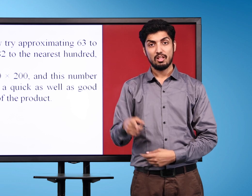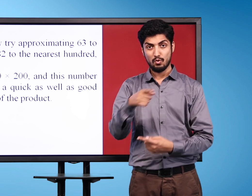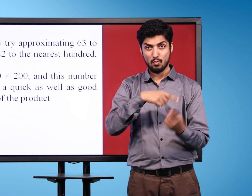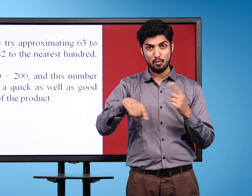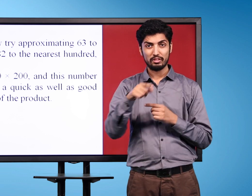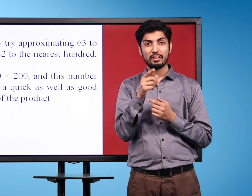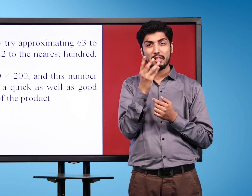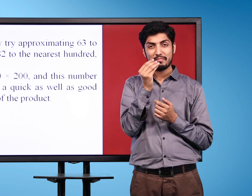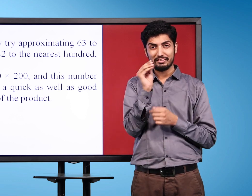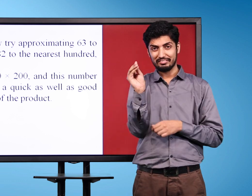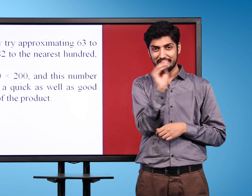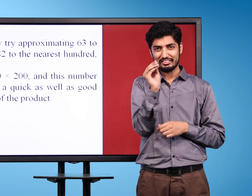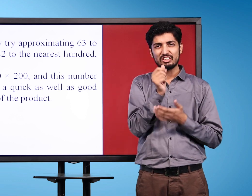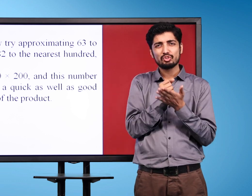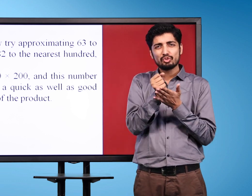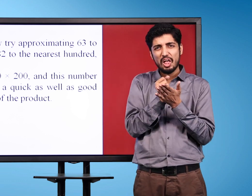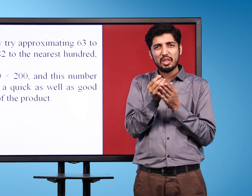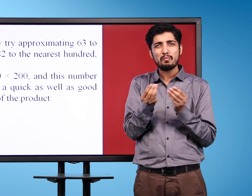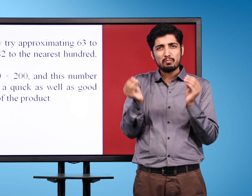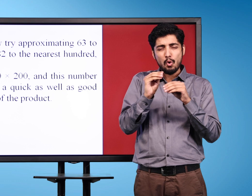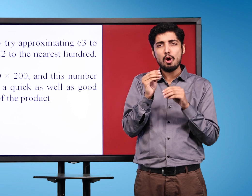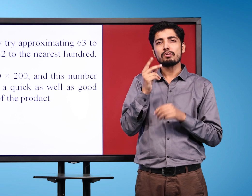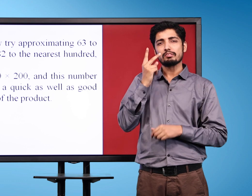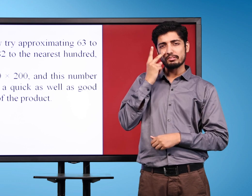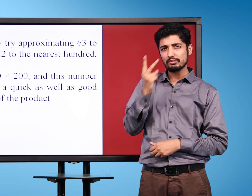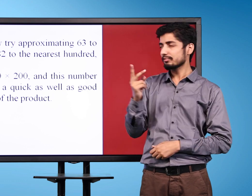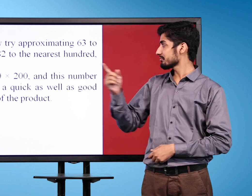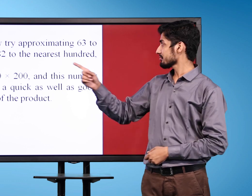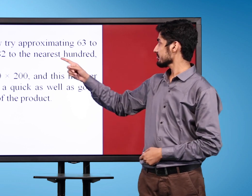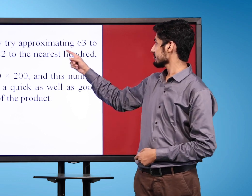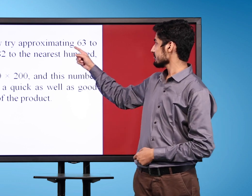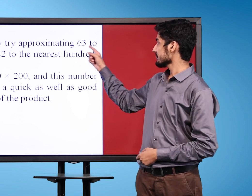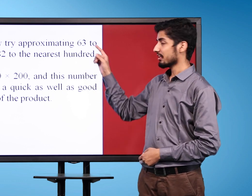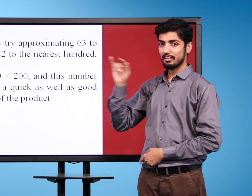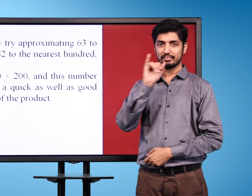If we now try approximating 63 to 60